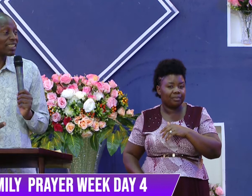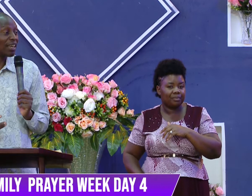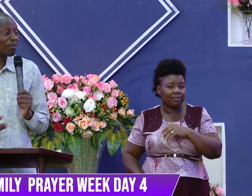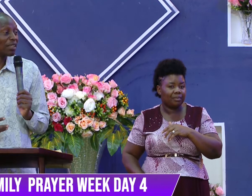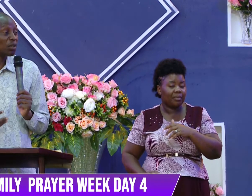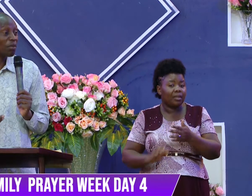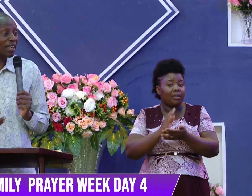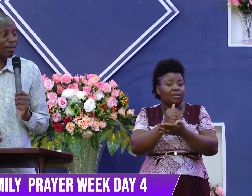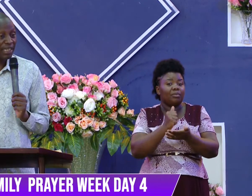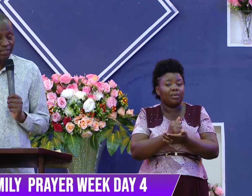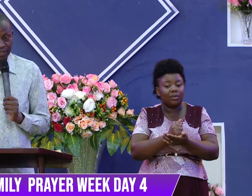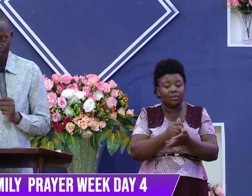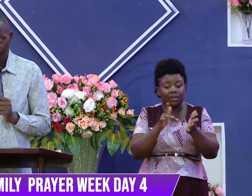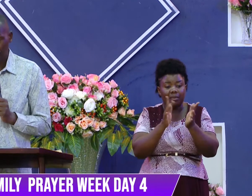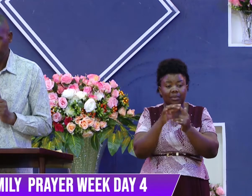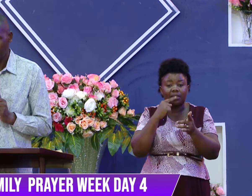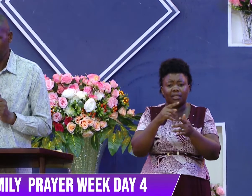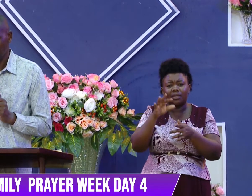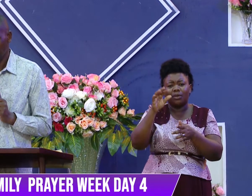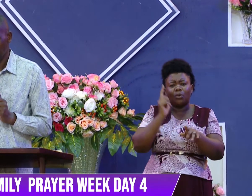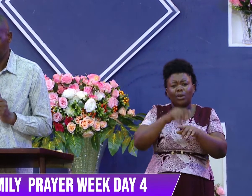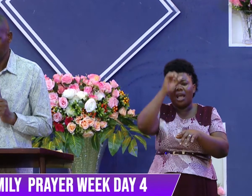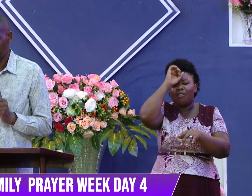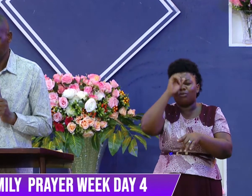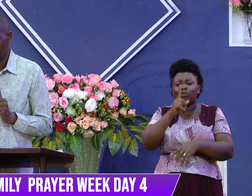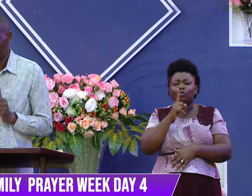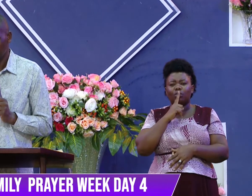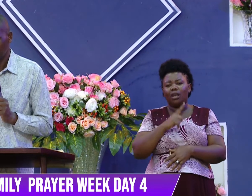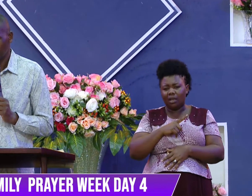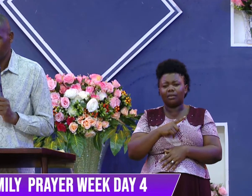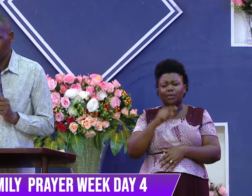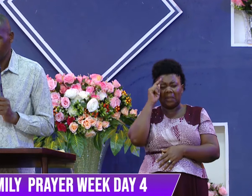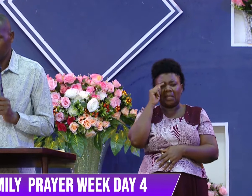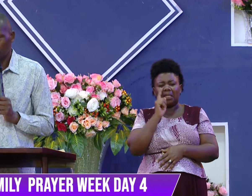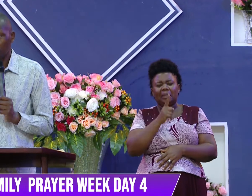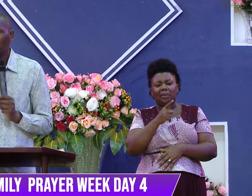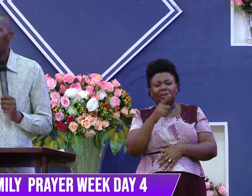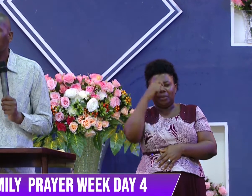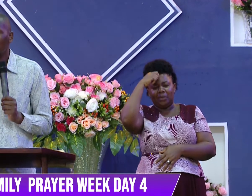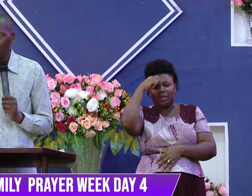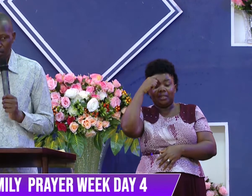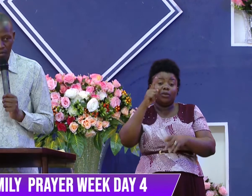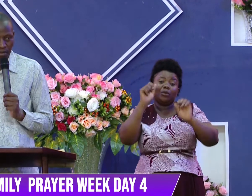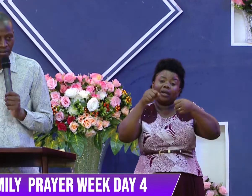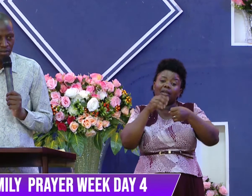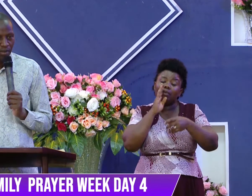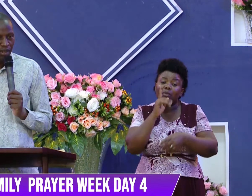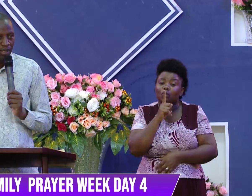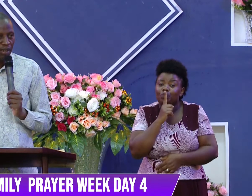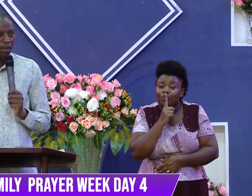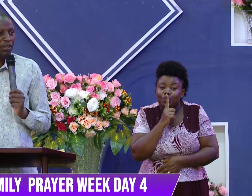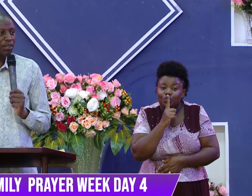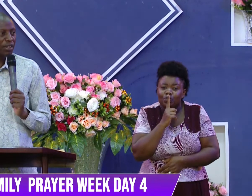the shell. The Bible says that when a foolish man is quiet, they may think he's wise. You may keep